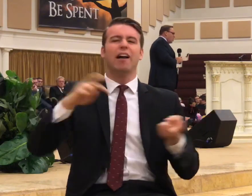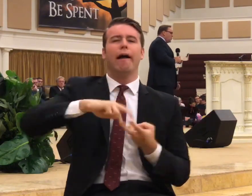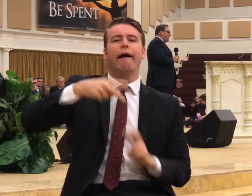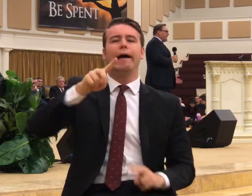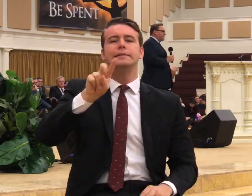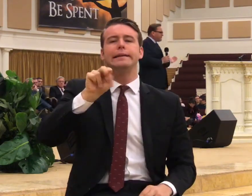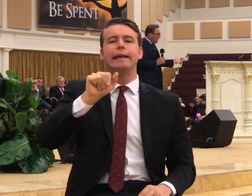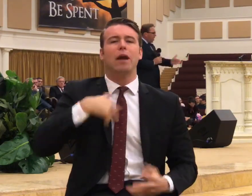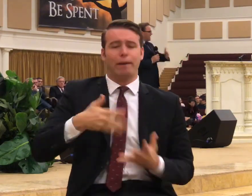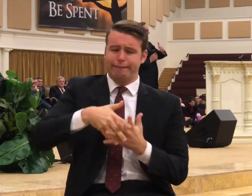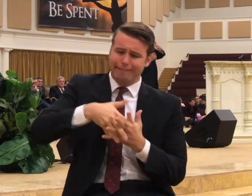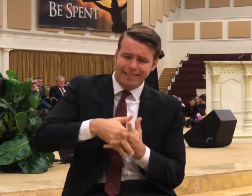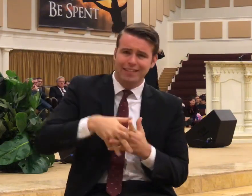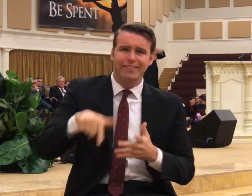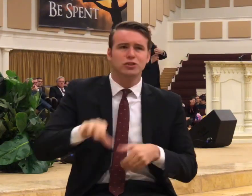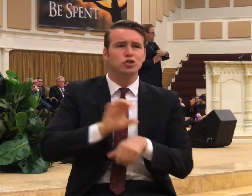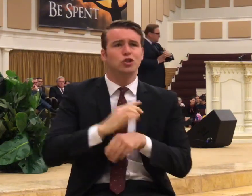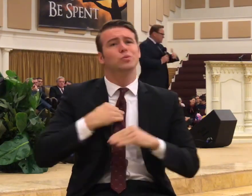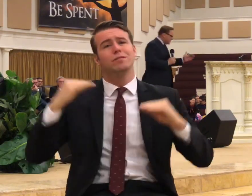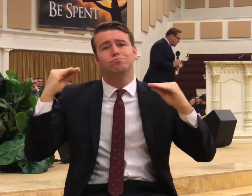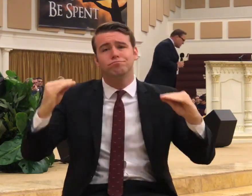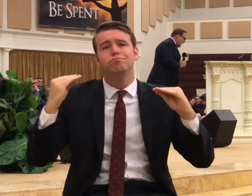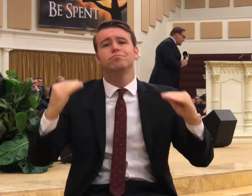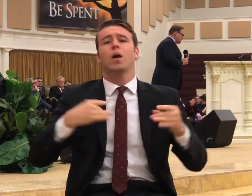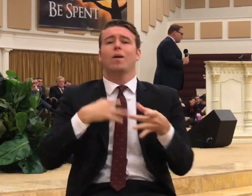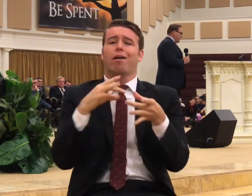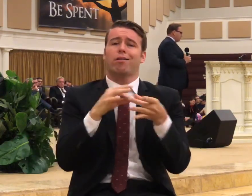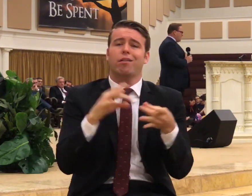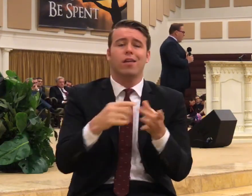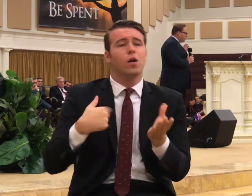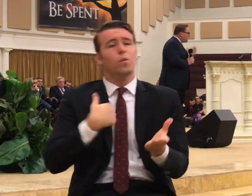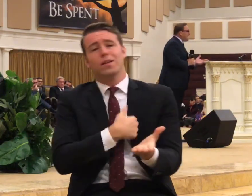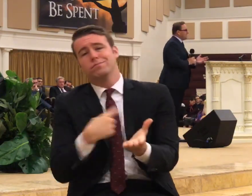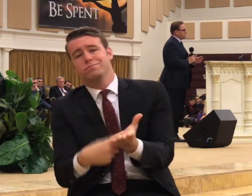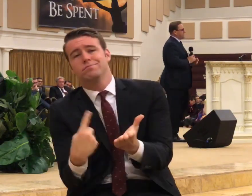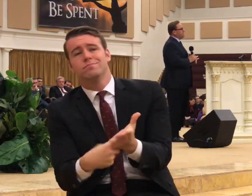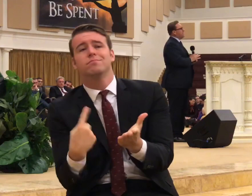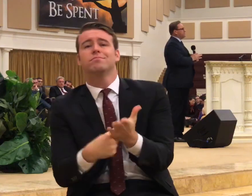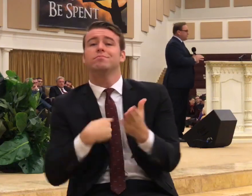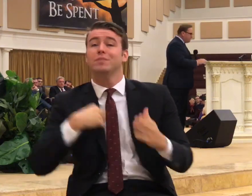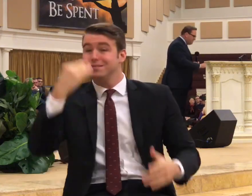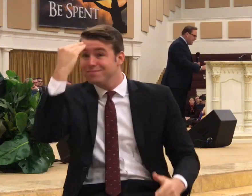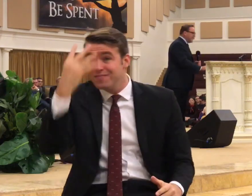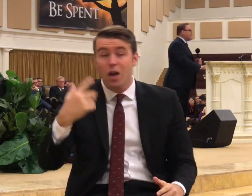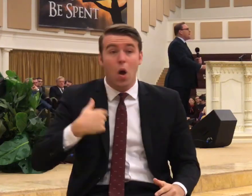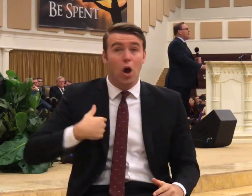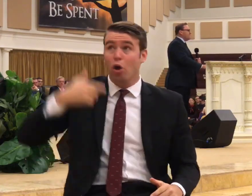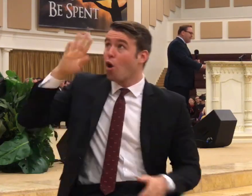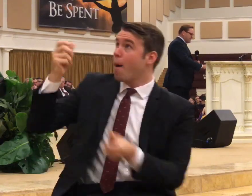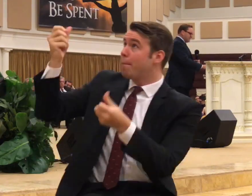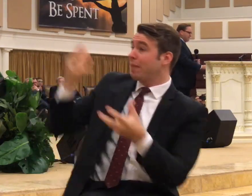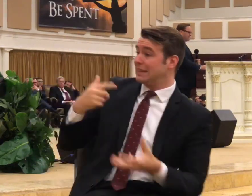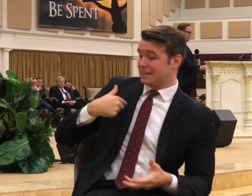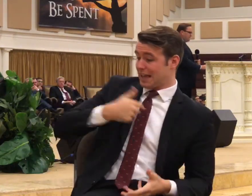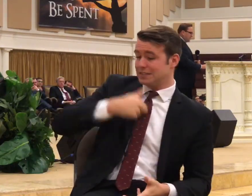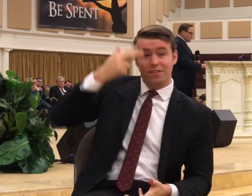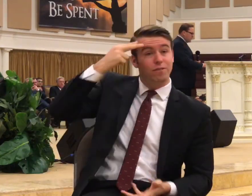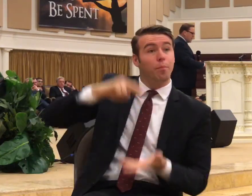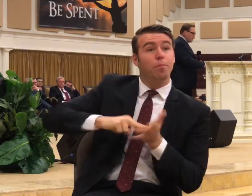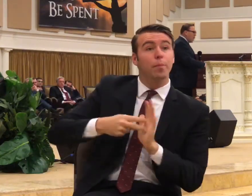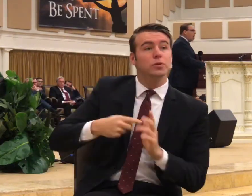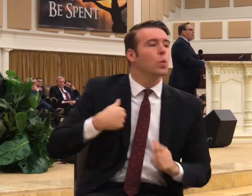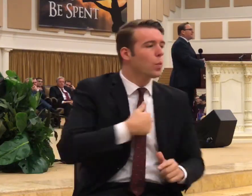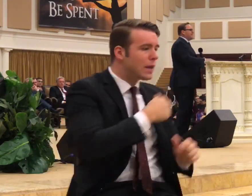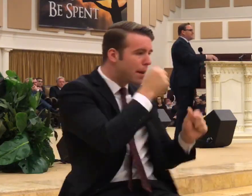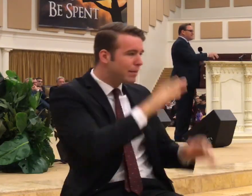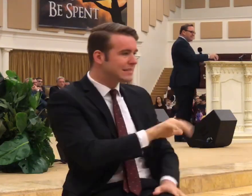have known and have taught and have discussed that we are blessed to be a blessing. Because